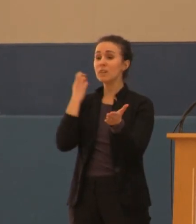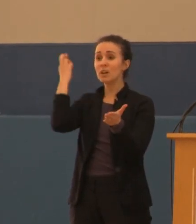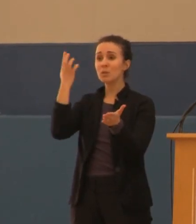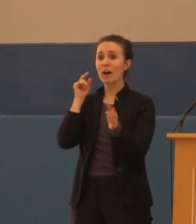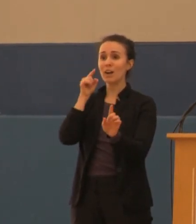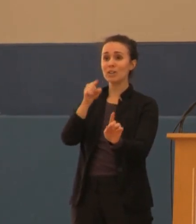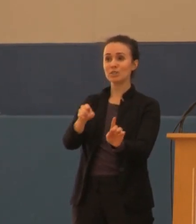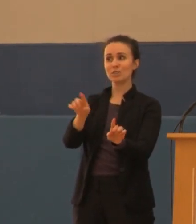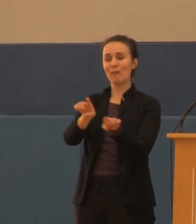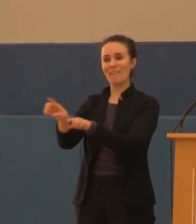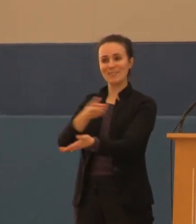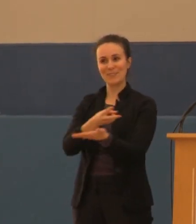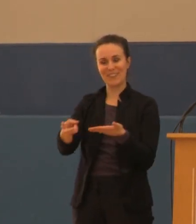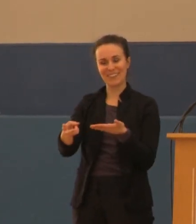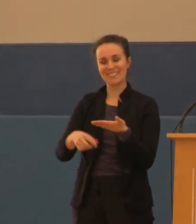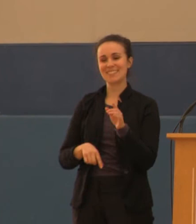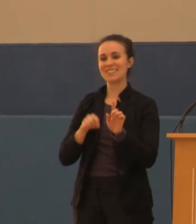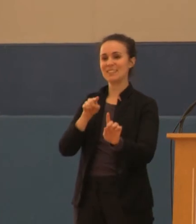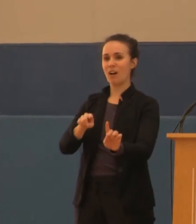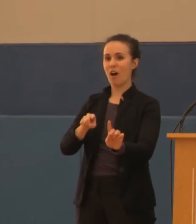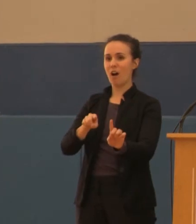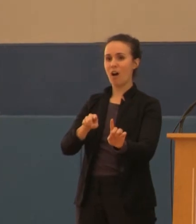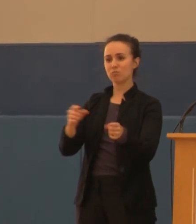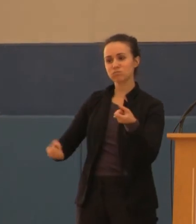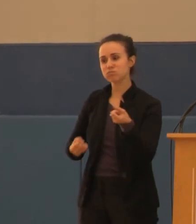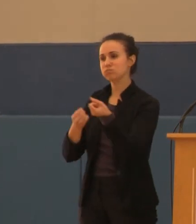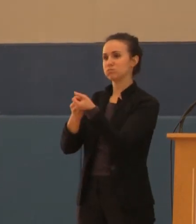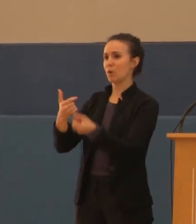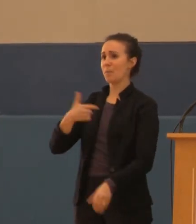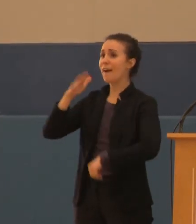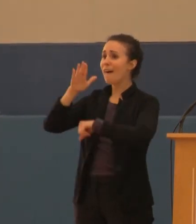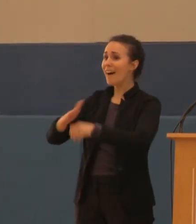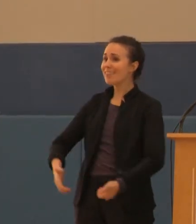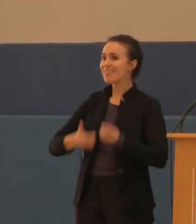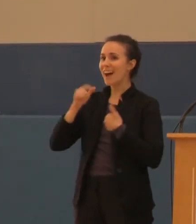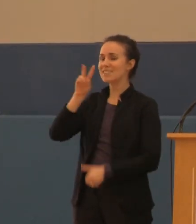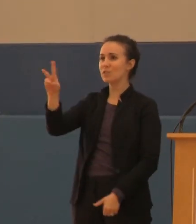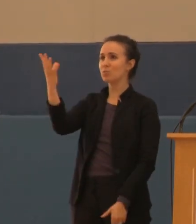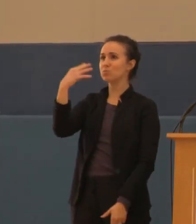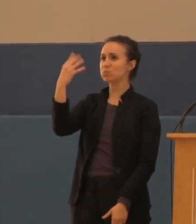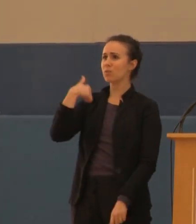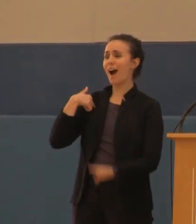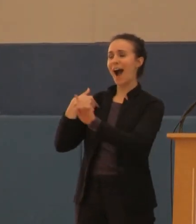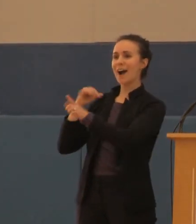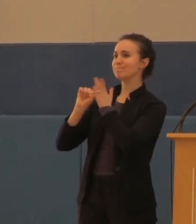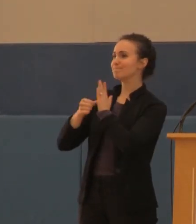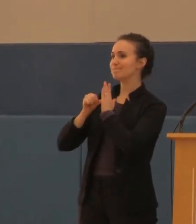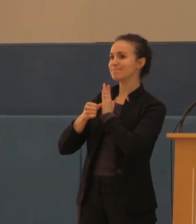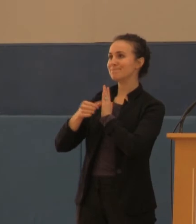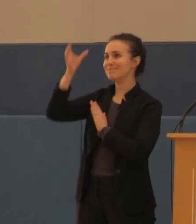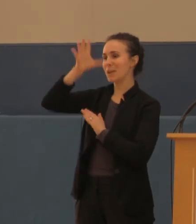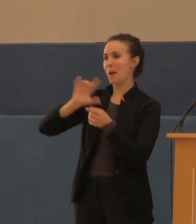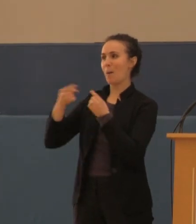she too lost that race, she stood up on live TV and pointed out to our